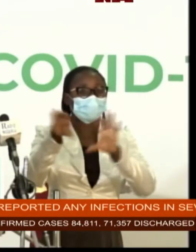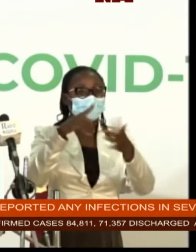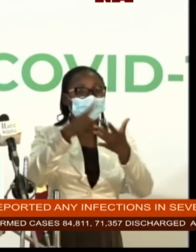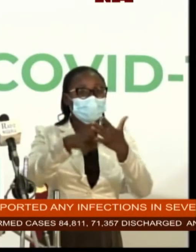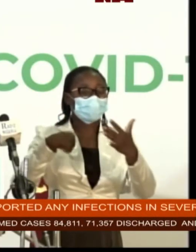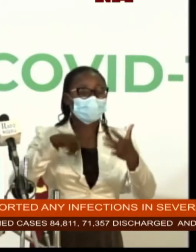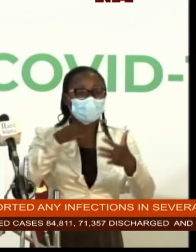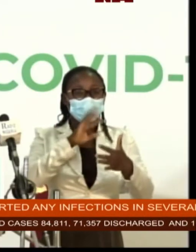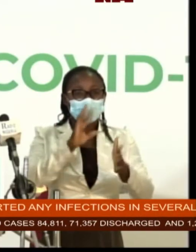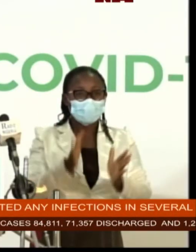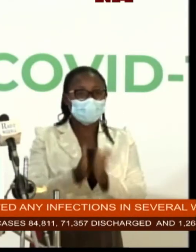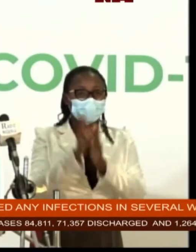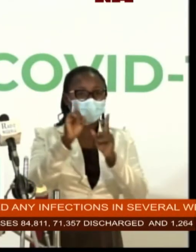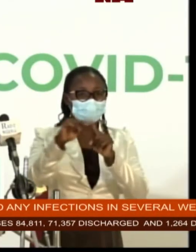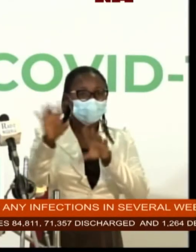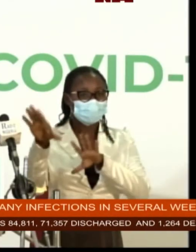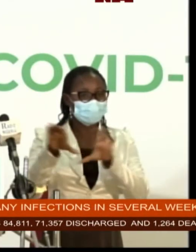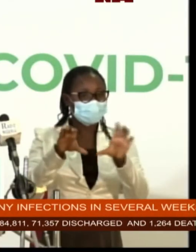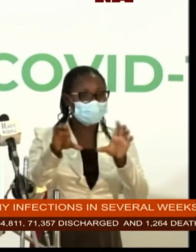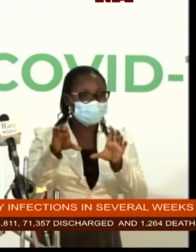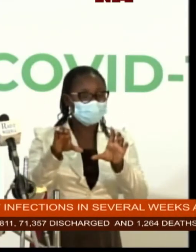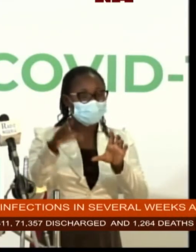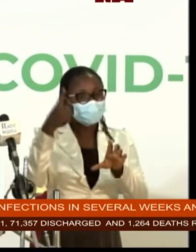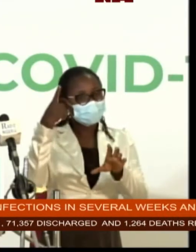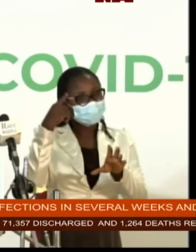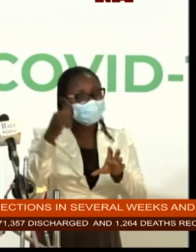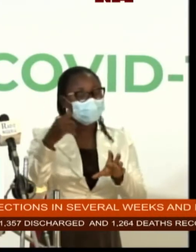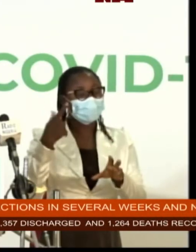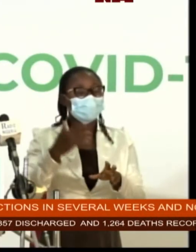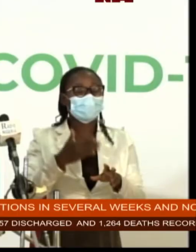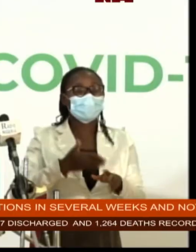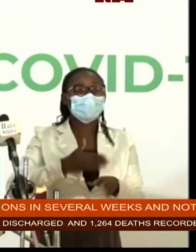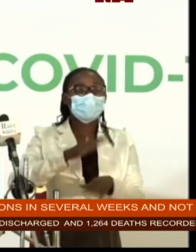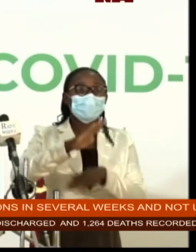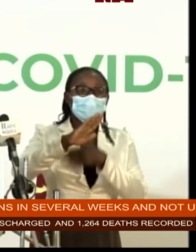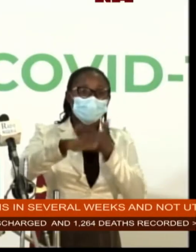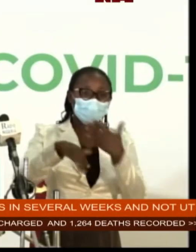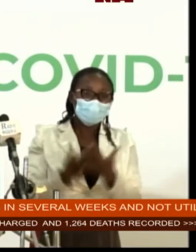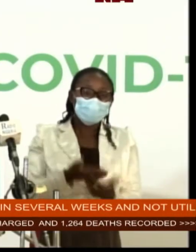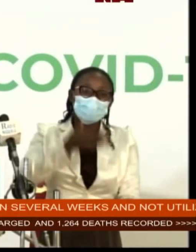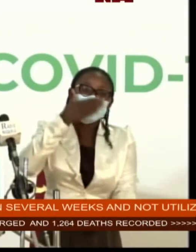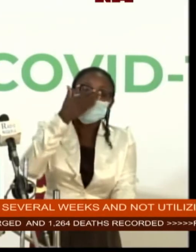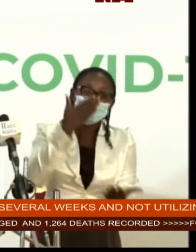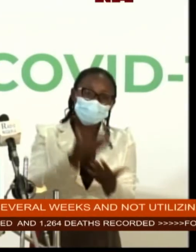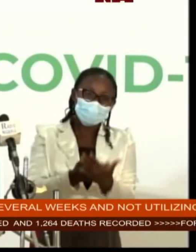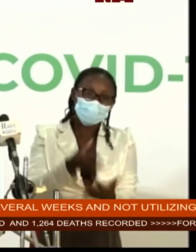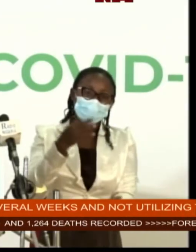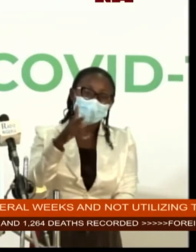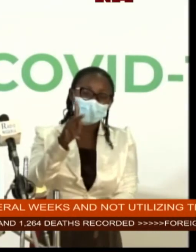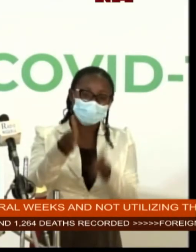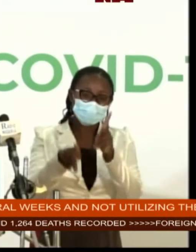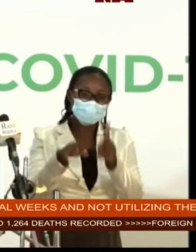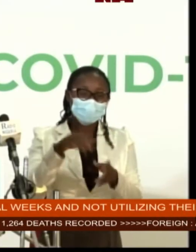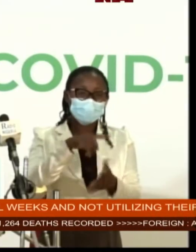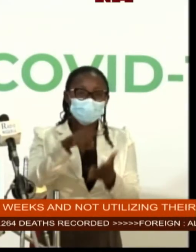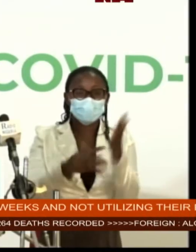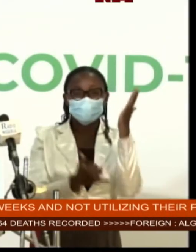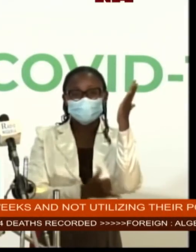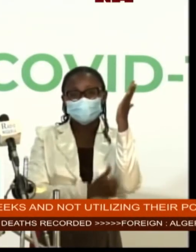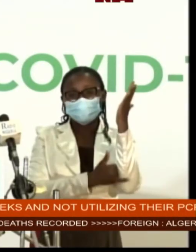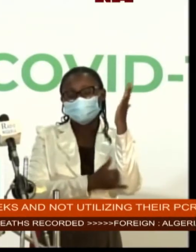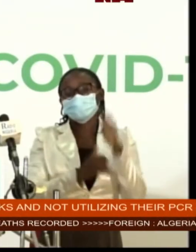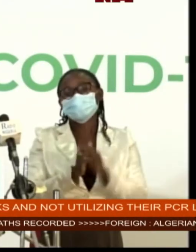have been charged to do for the overall good of the people of this